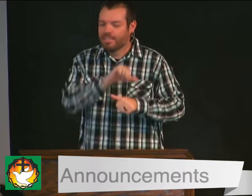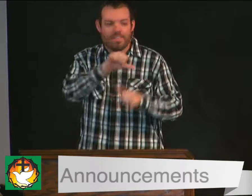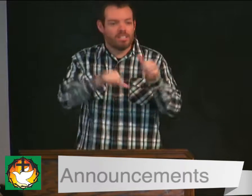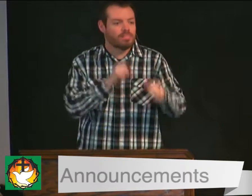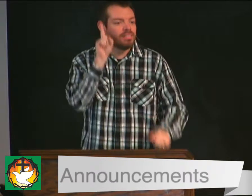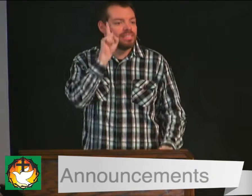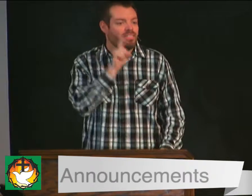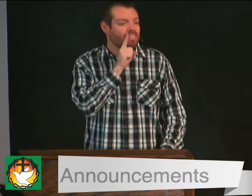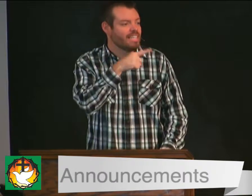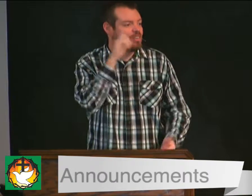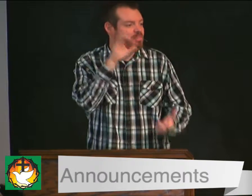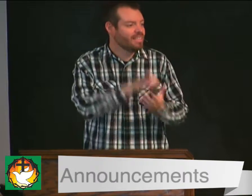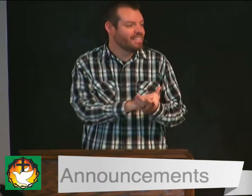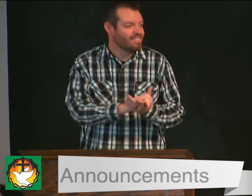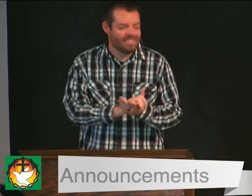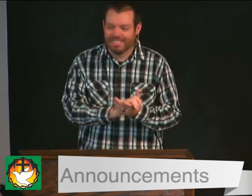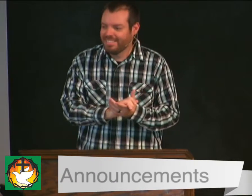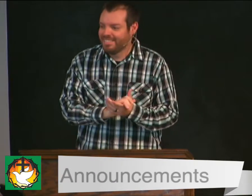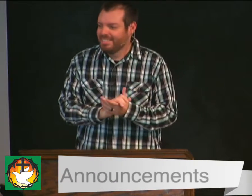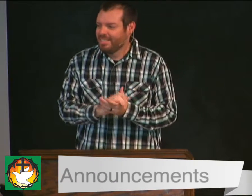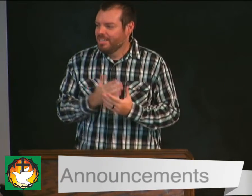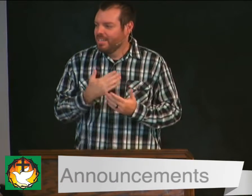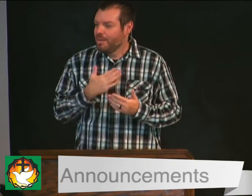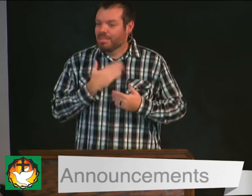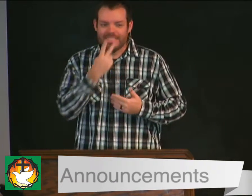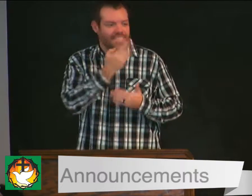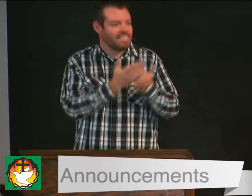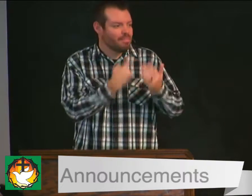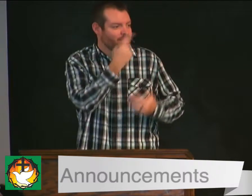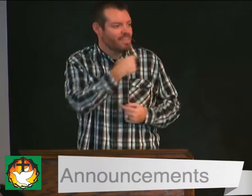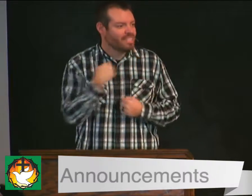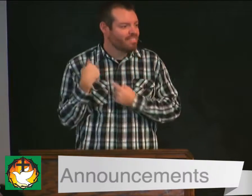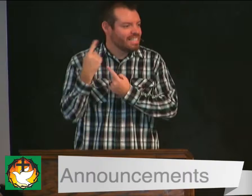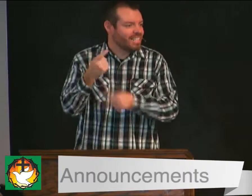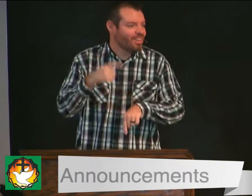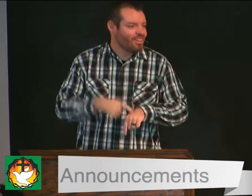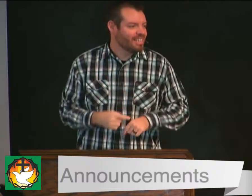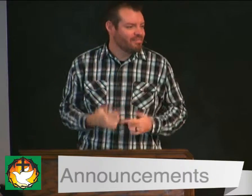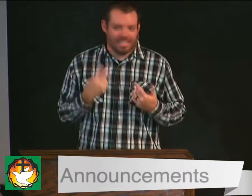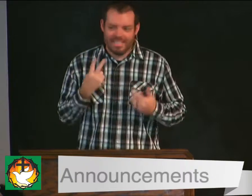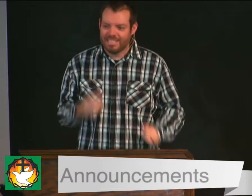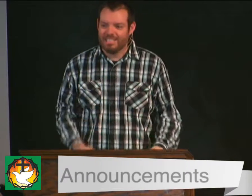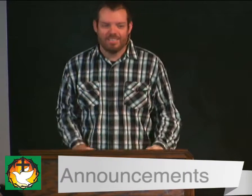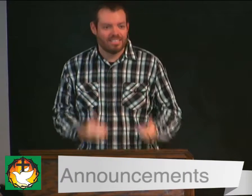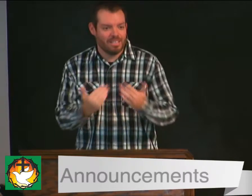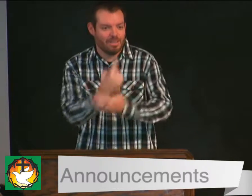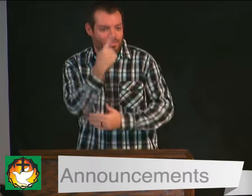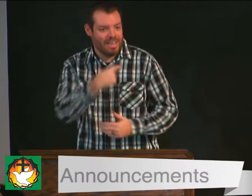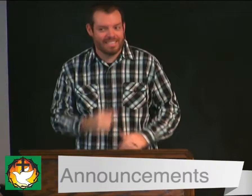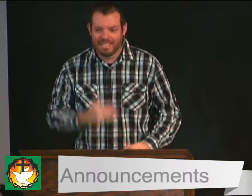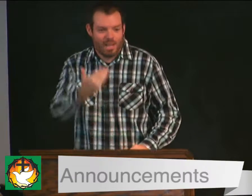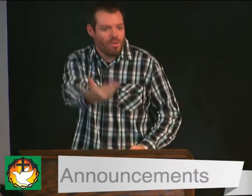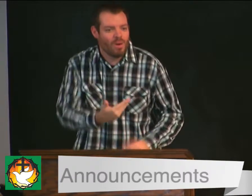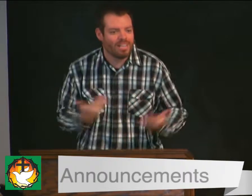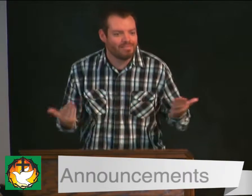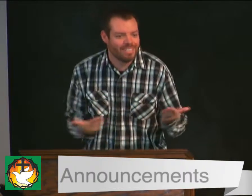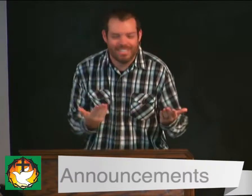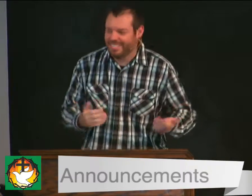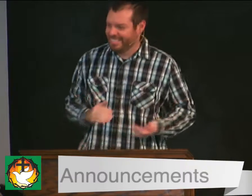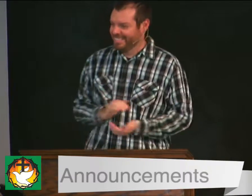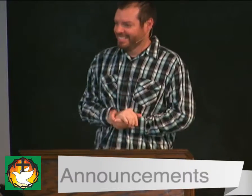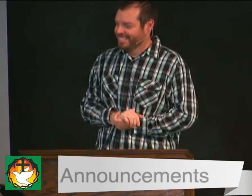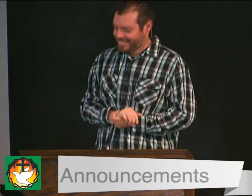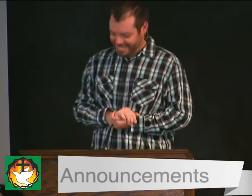Church, Fellowship of Deaf and Hearing Believers. I'm glad to see some of your faces. I haven't seen in a long time, so I see new faces. Welcome